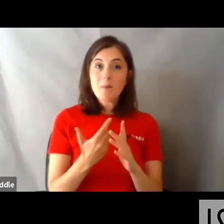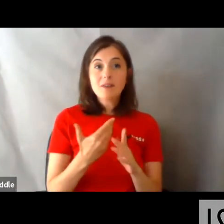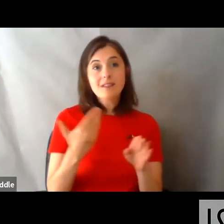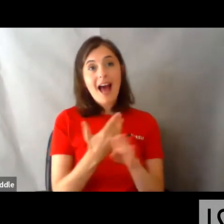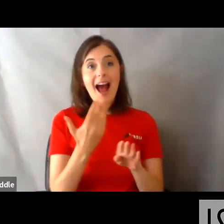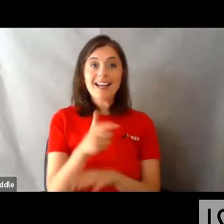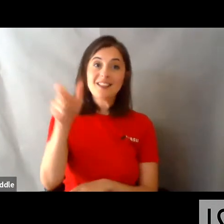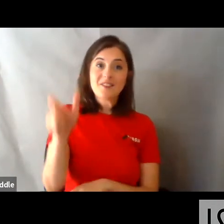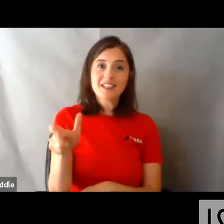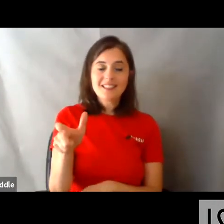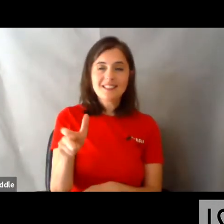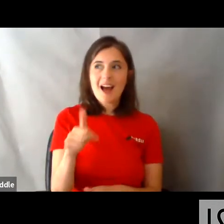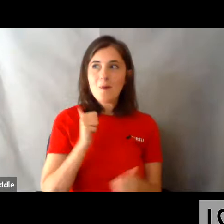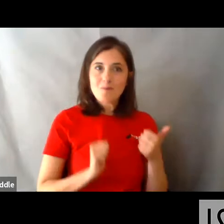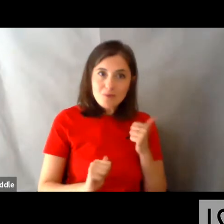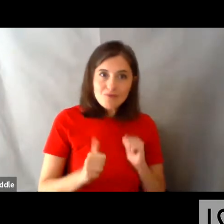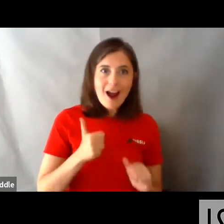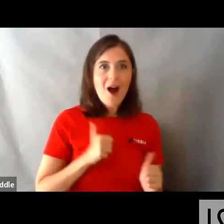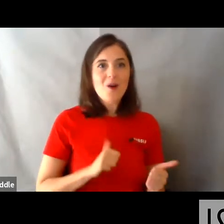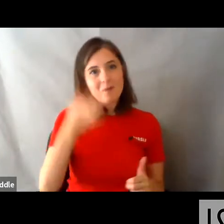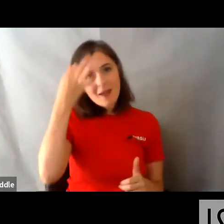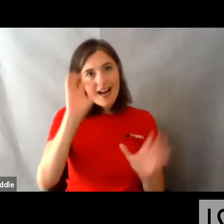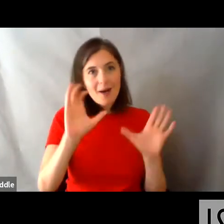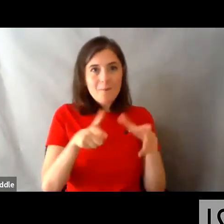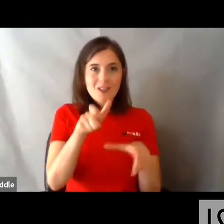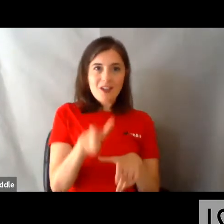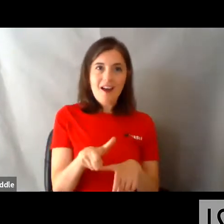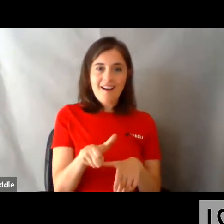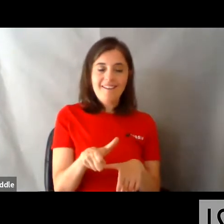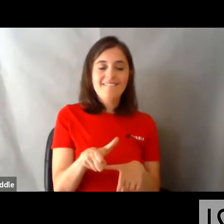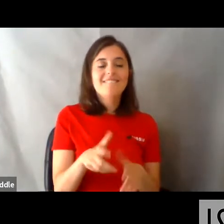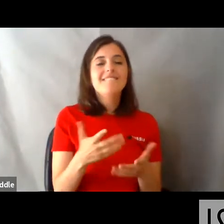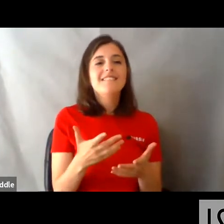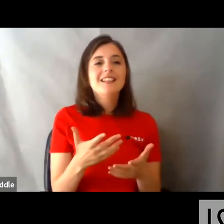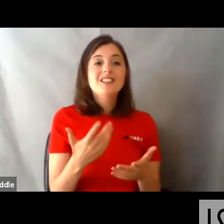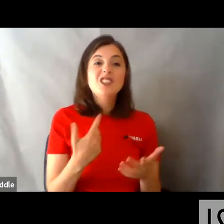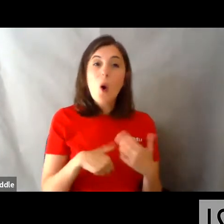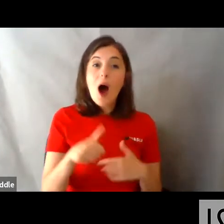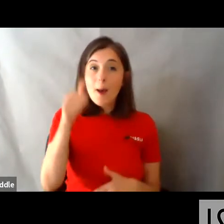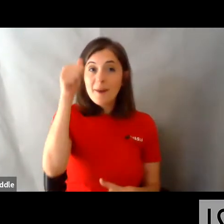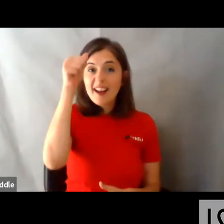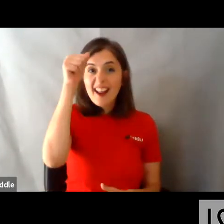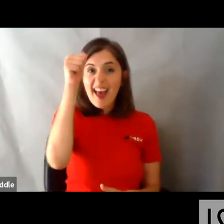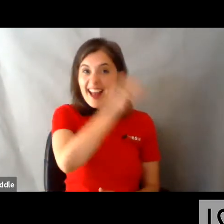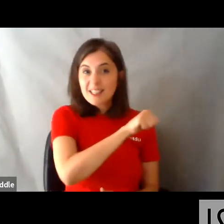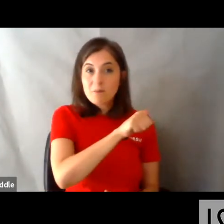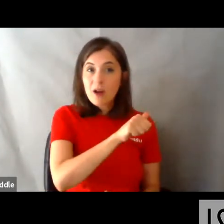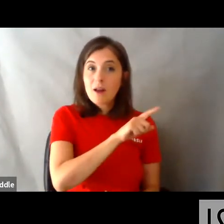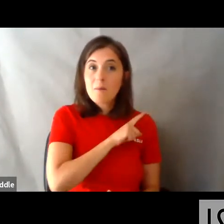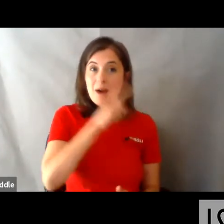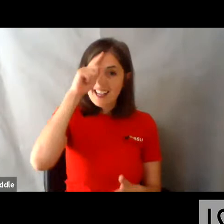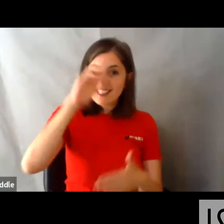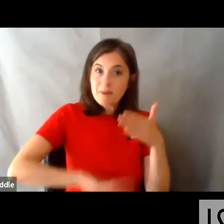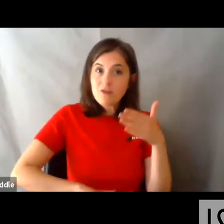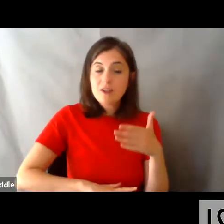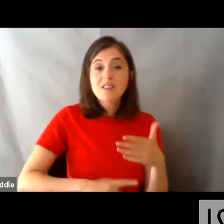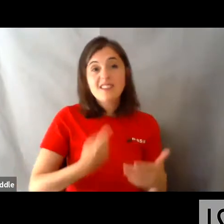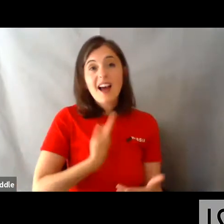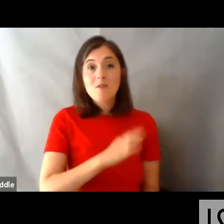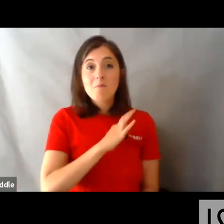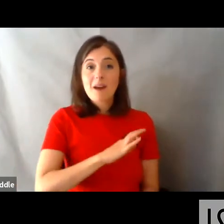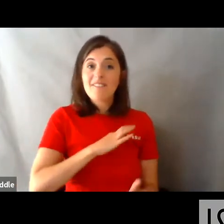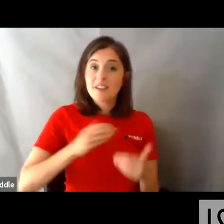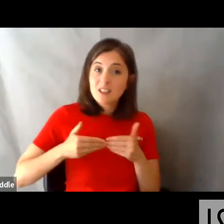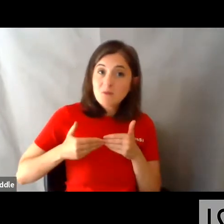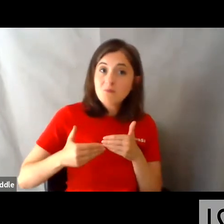a commissioner since our project first started. I'm an expert by experience. I rely on benefits to get by. Until recently,